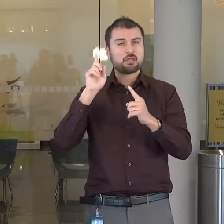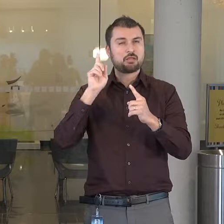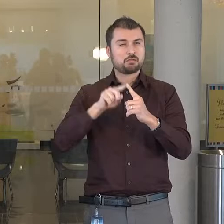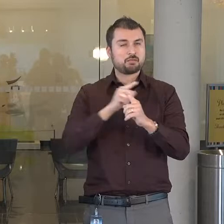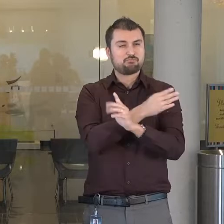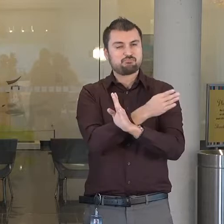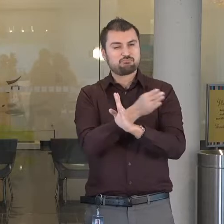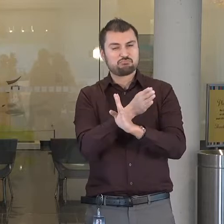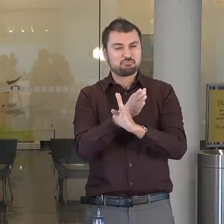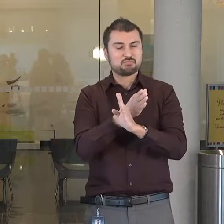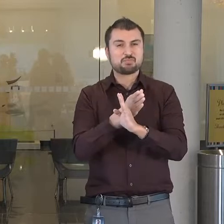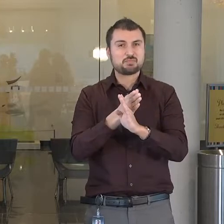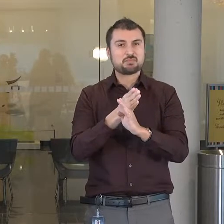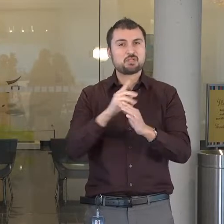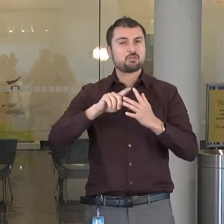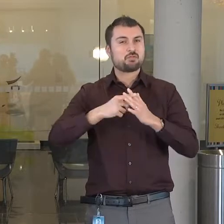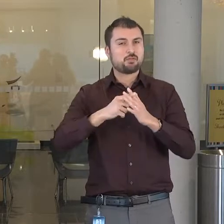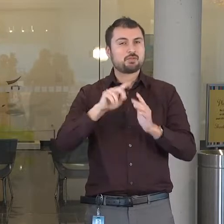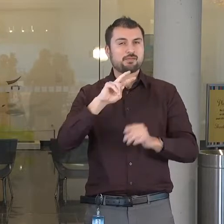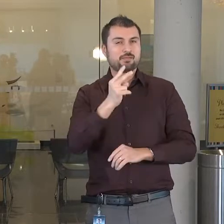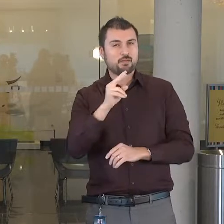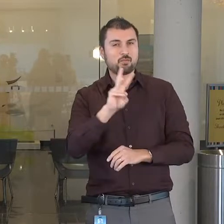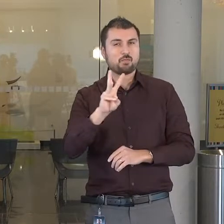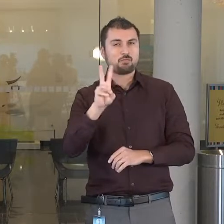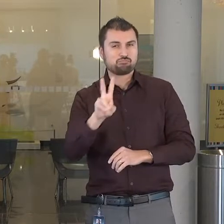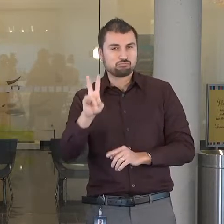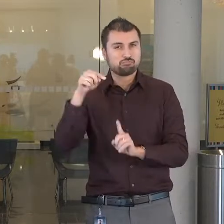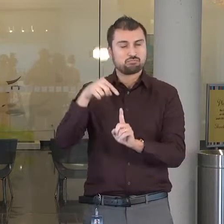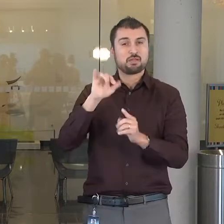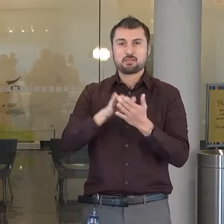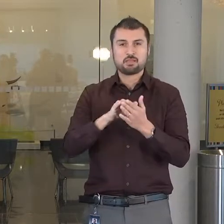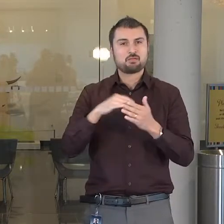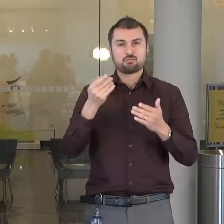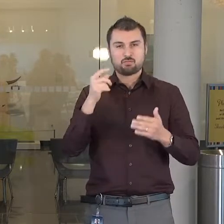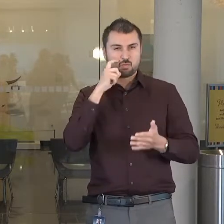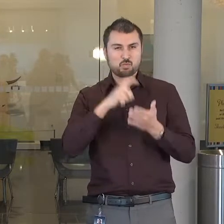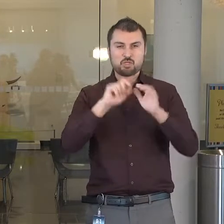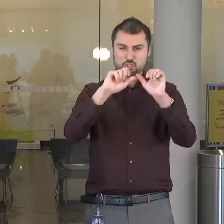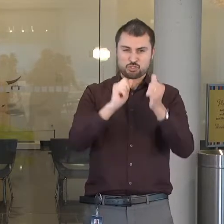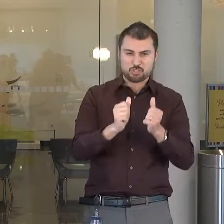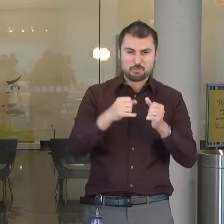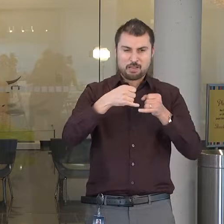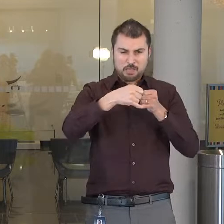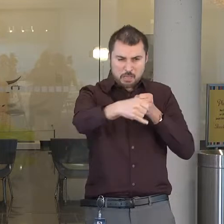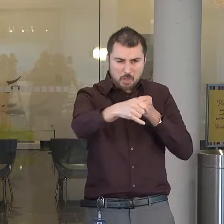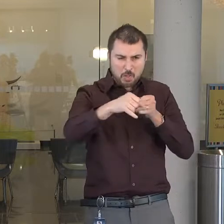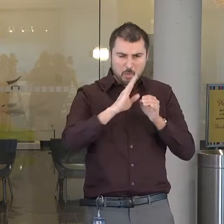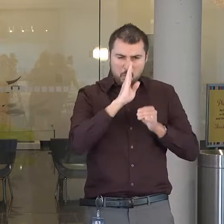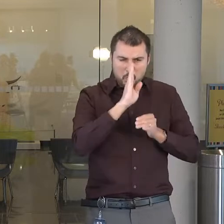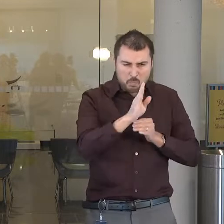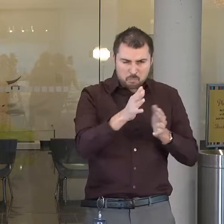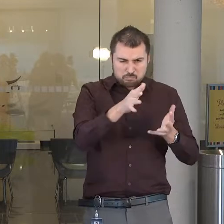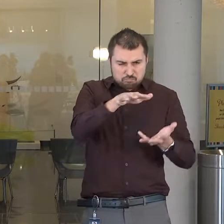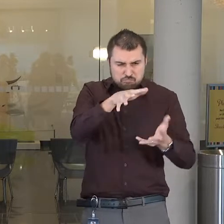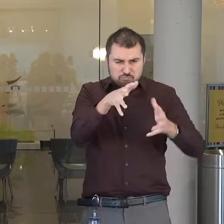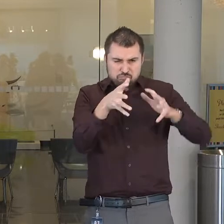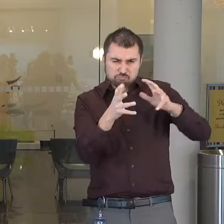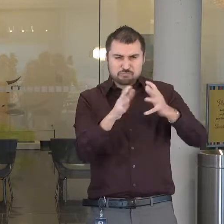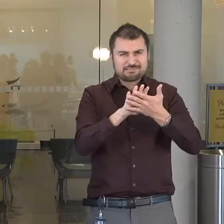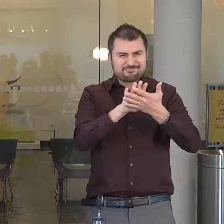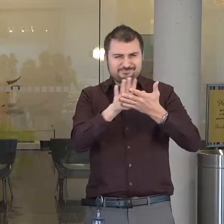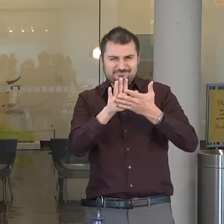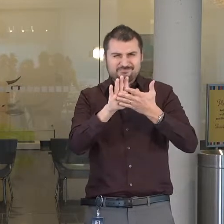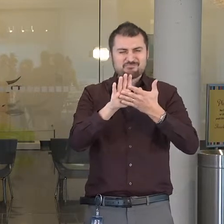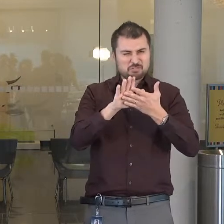And it's geometrical lines and very sleek style that, quite clean.